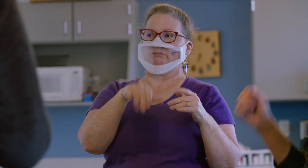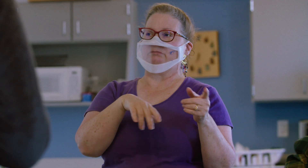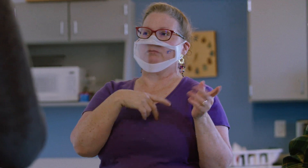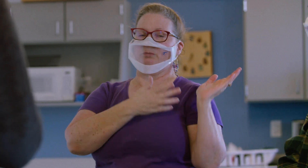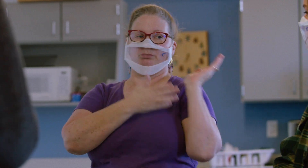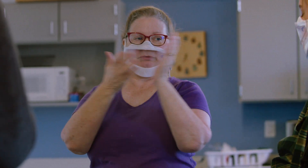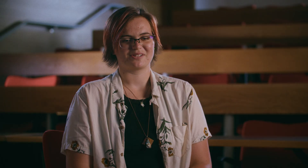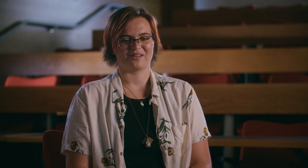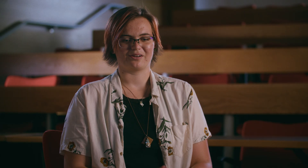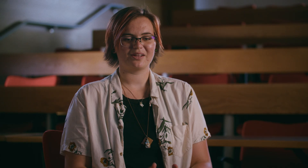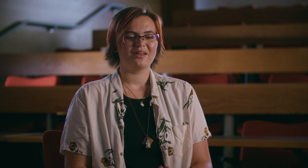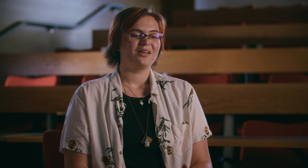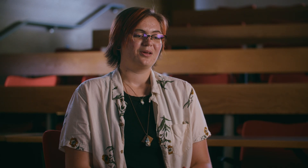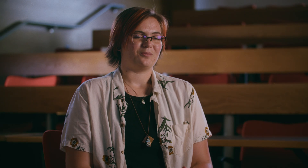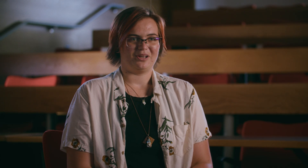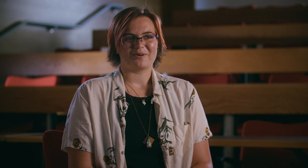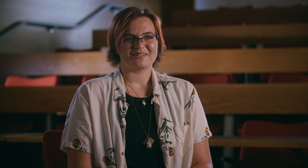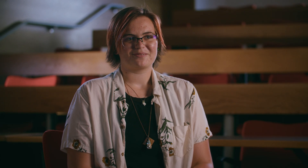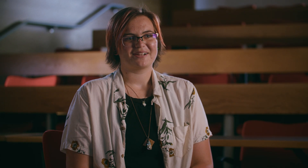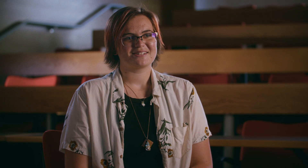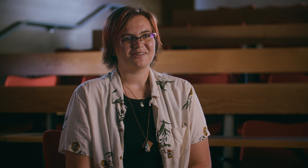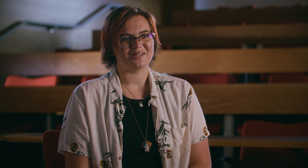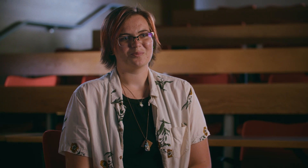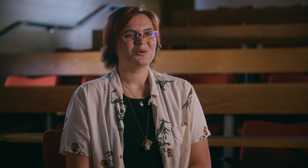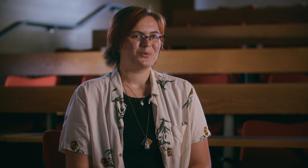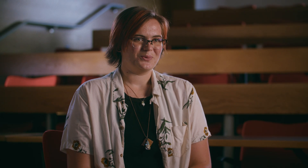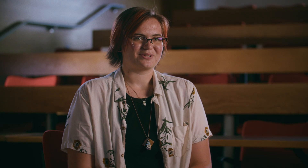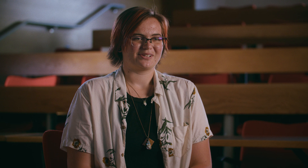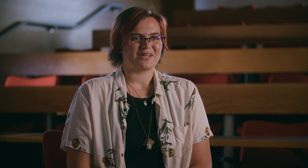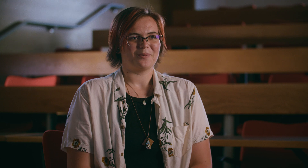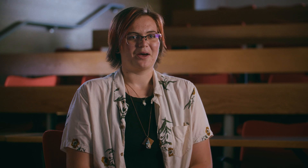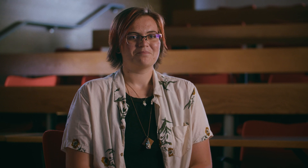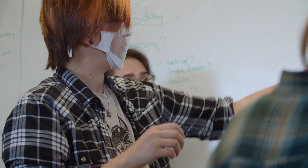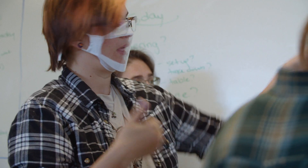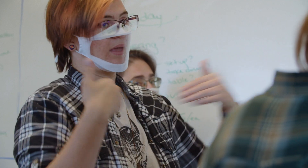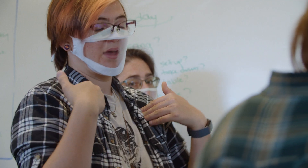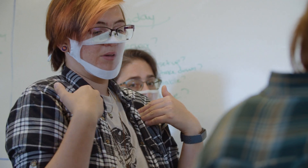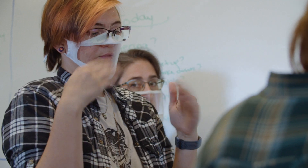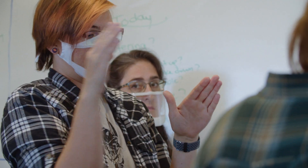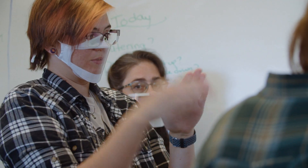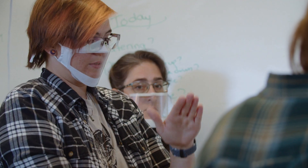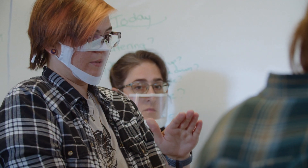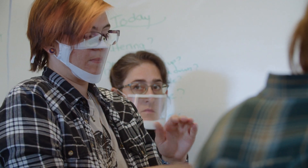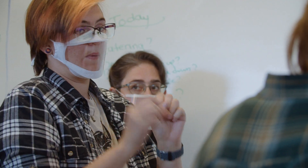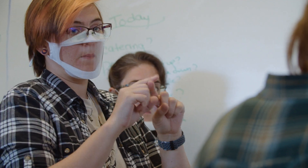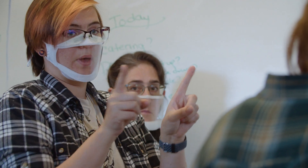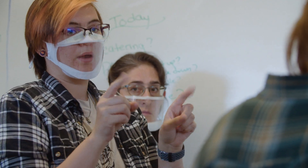it. She said, all right, we need a president for ASL Club. Who's gonna step up? She dragged me and Maya into it.